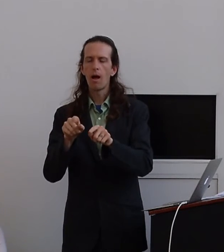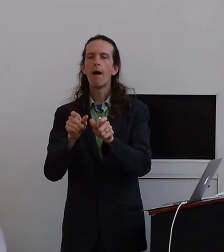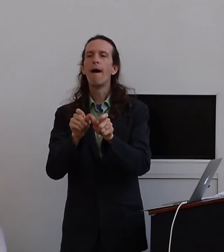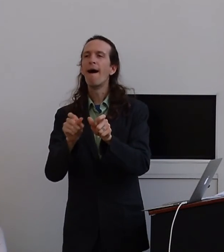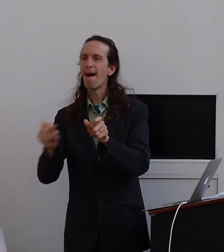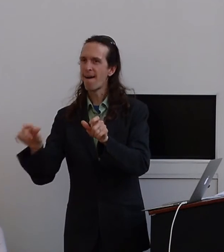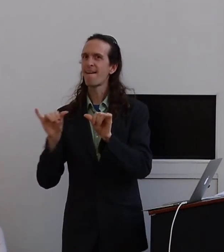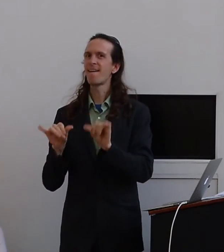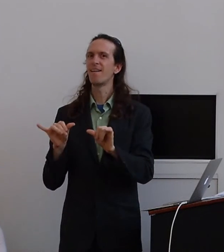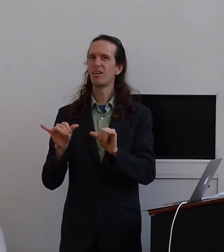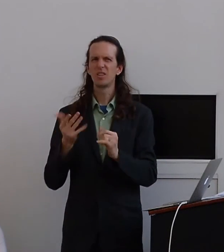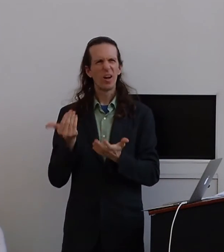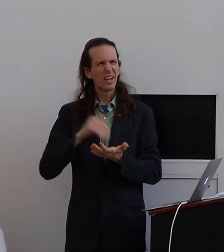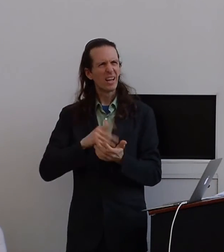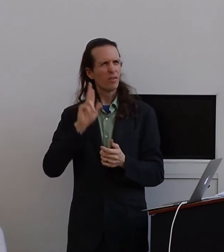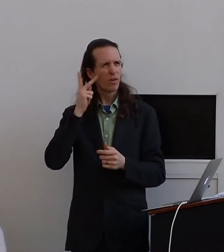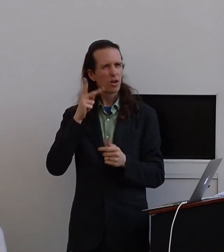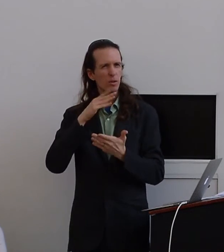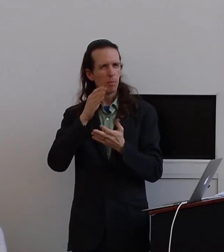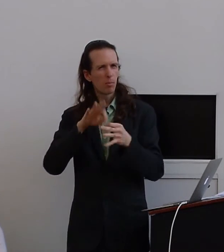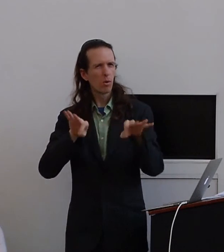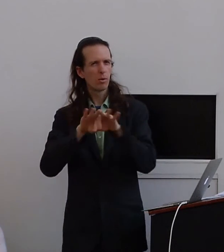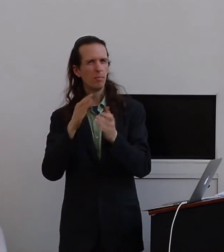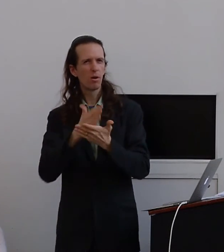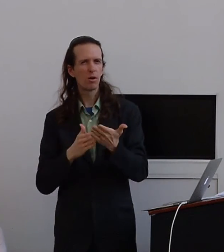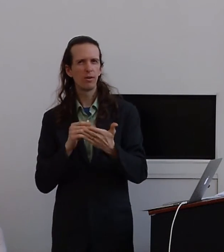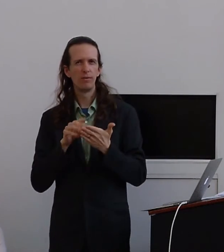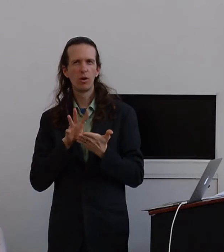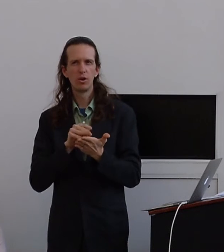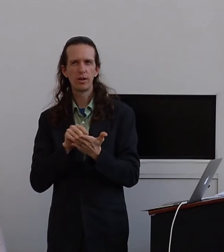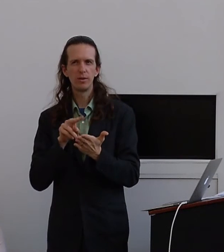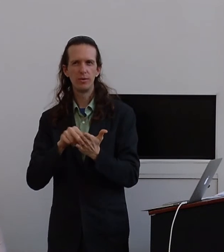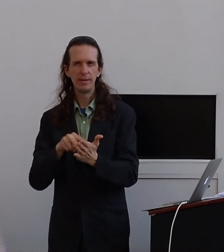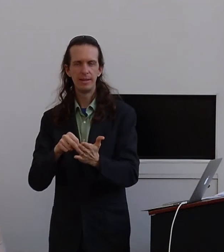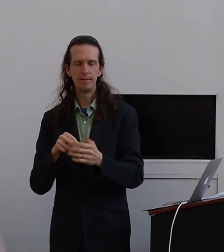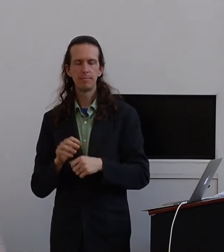system. So, again, phonology plays an important role for reading.